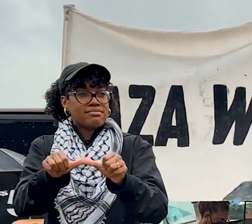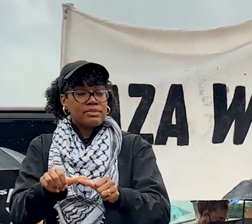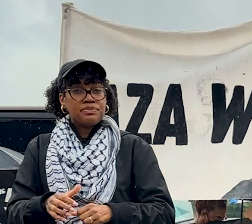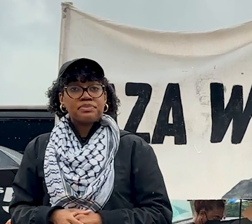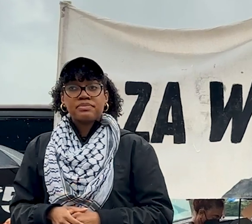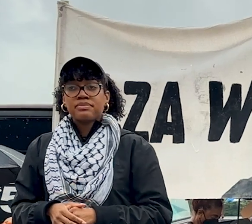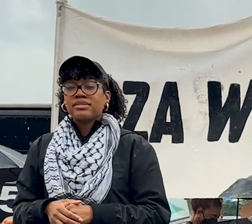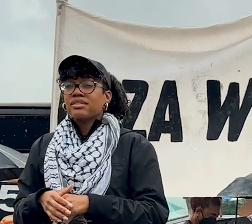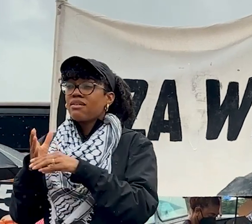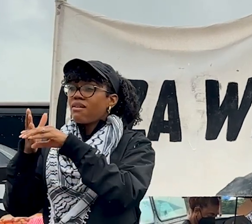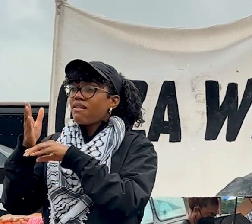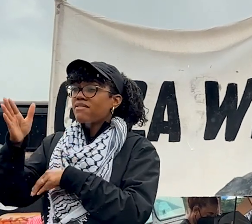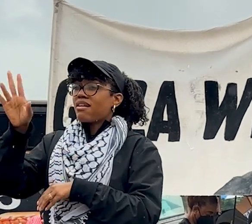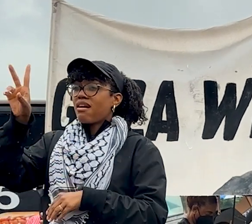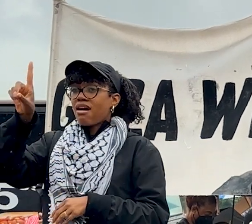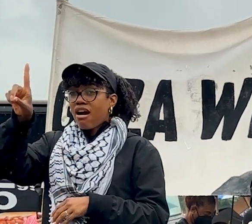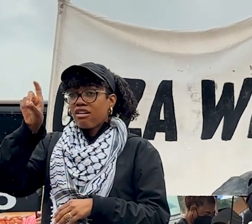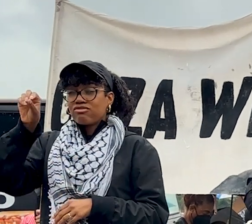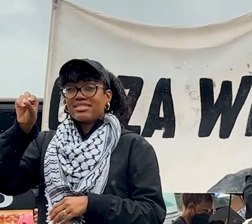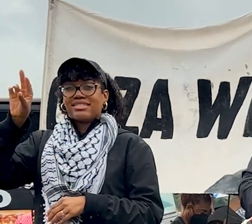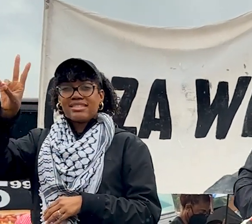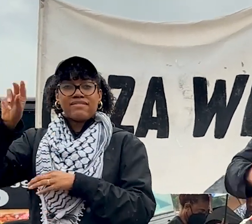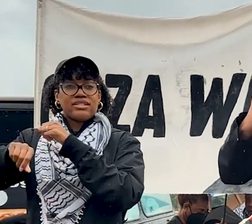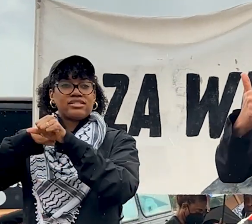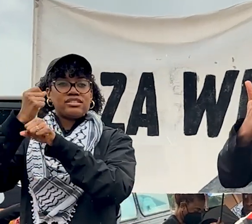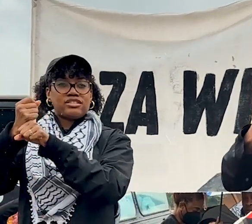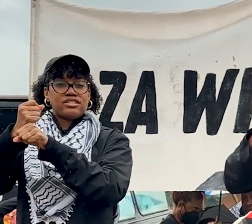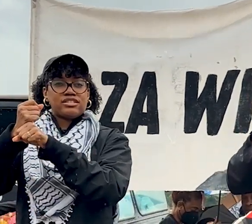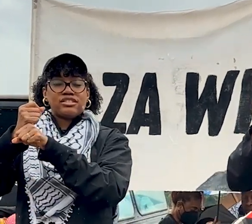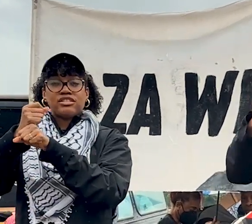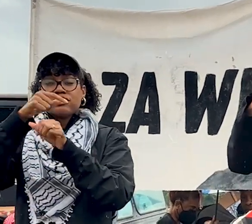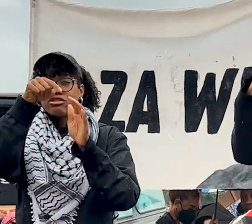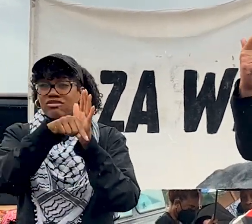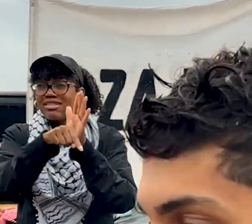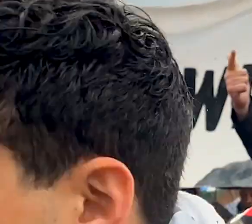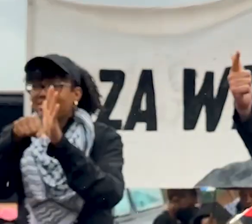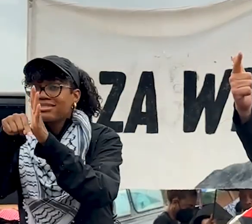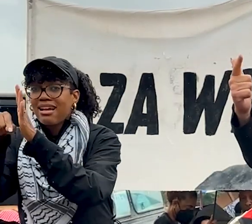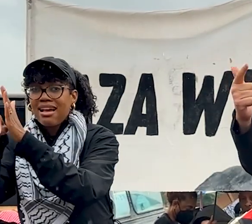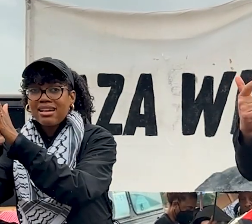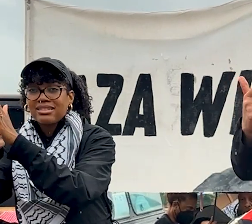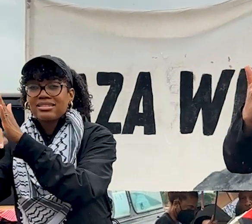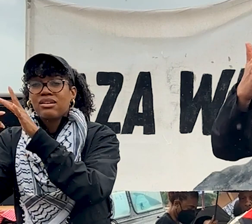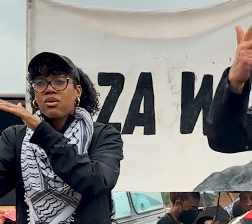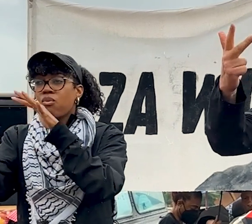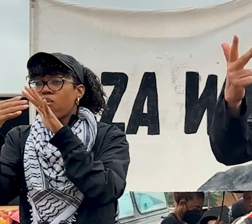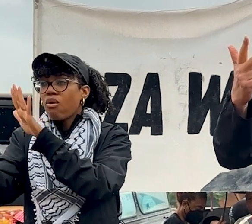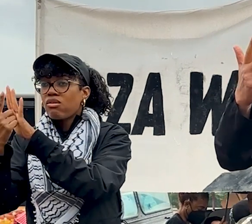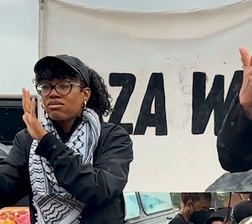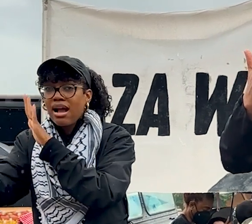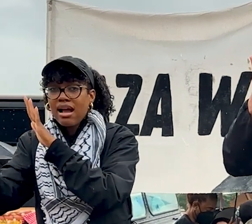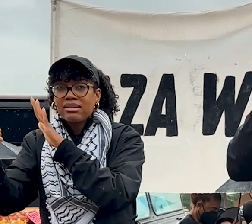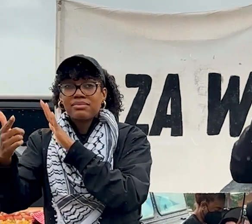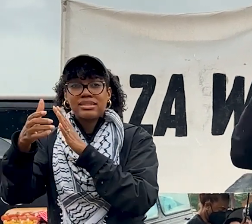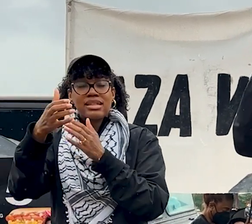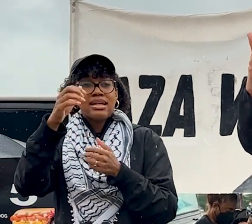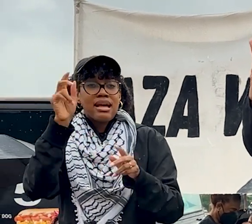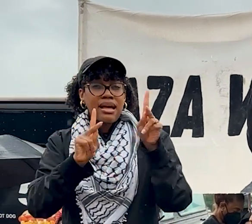For over 107 years, genocide, war crimes, ethnic